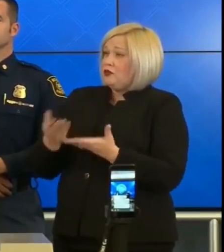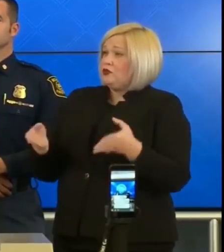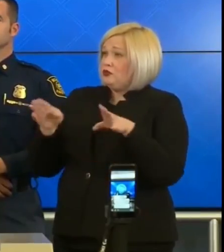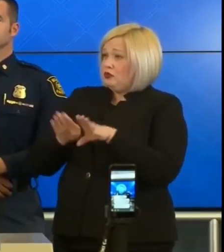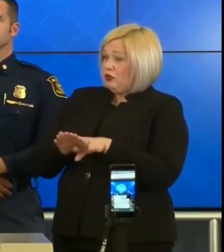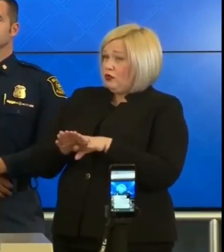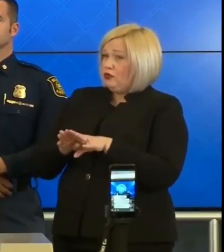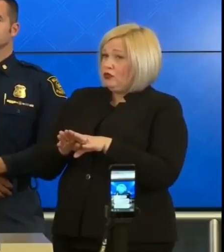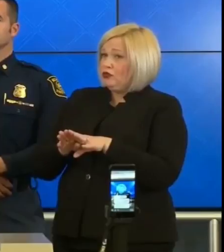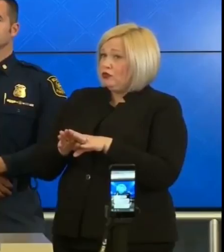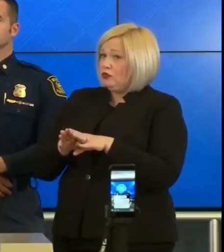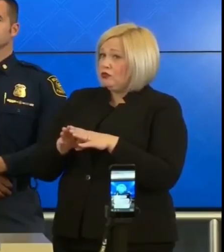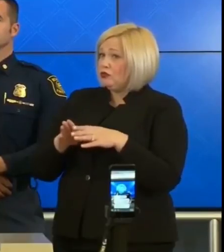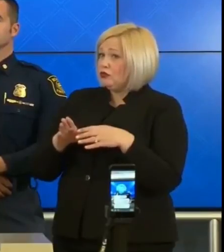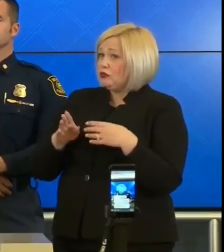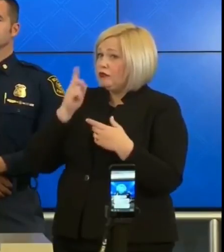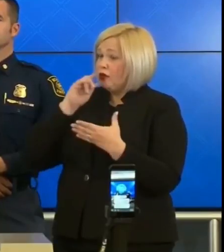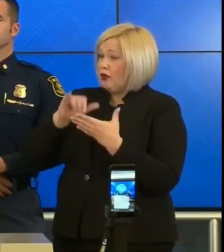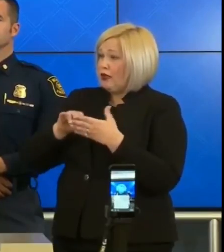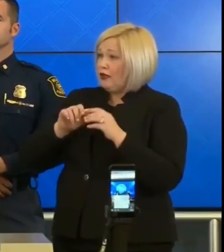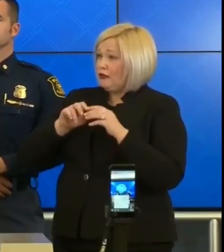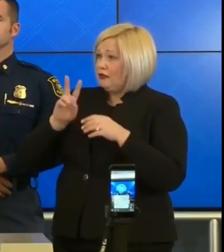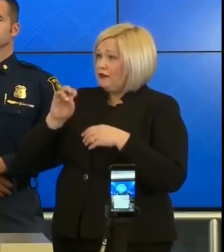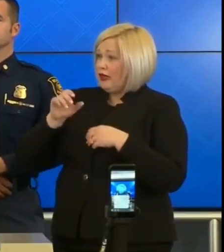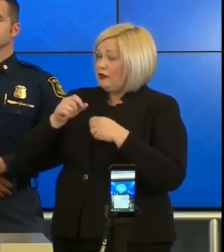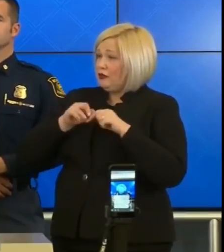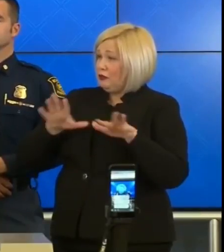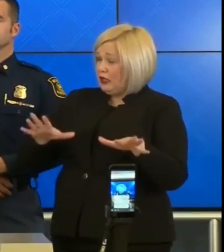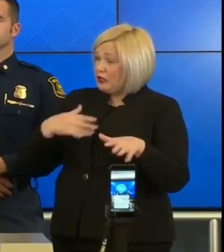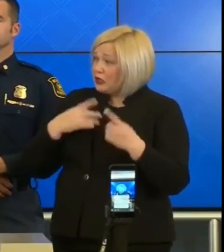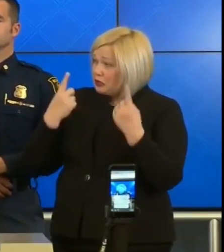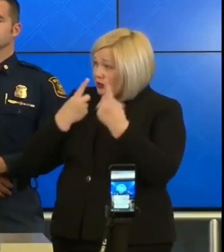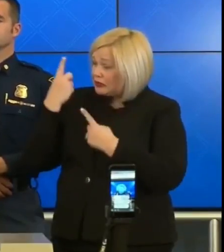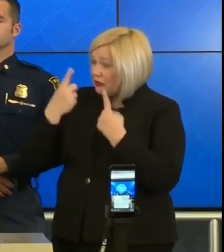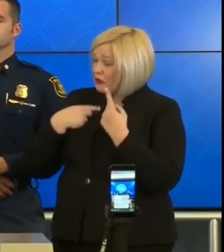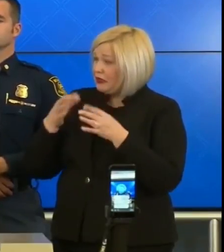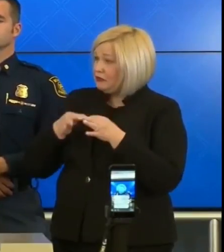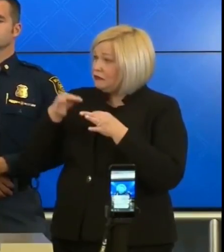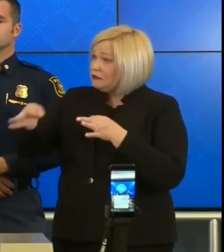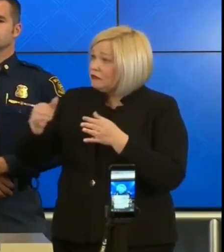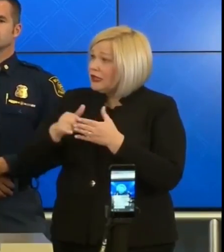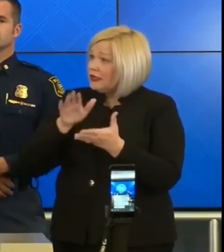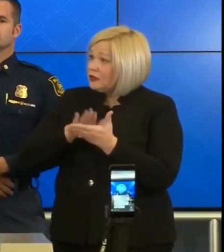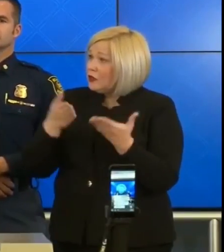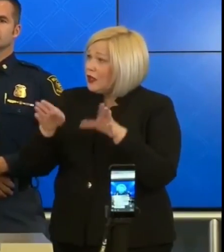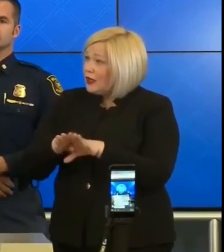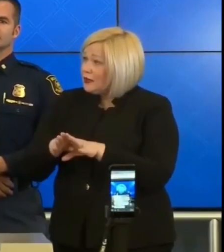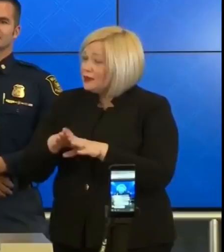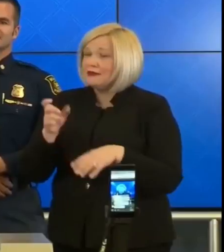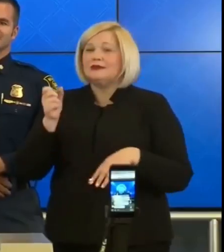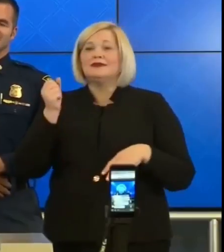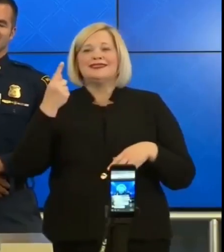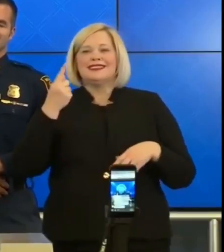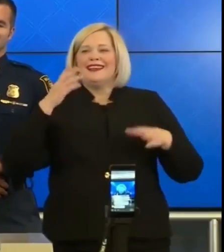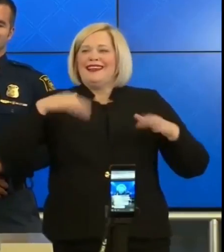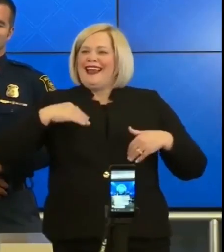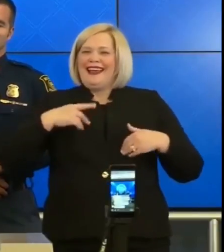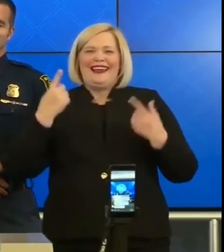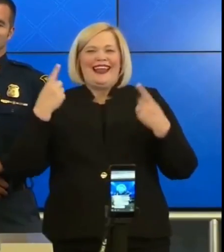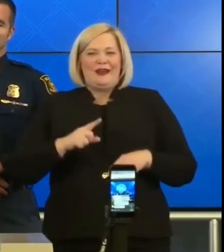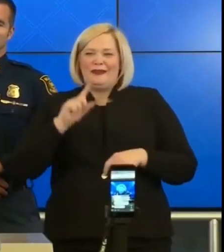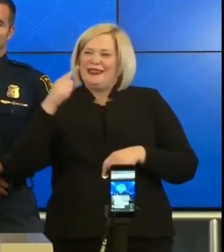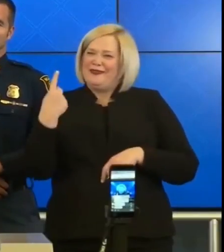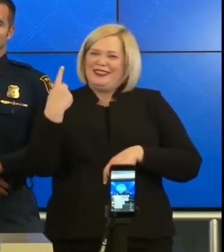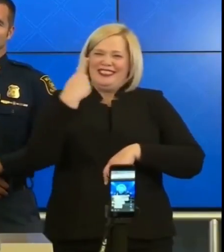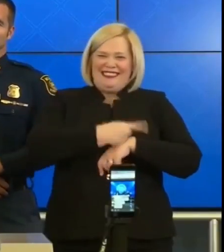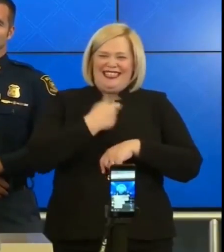to contain the virus. Are you considering making the school closure longer? You know, we haven't even gotten to the first day of the closure,